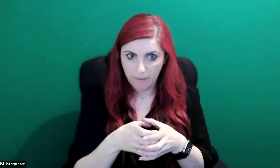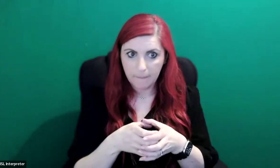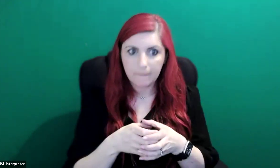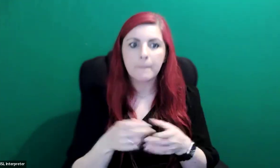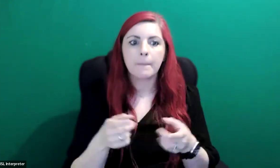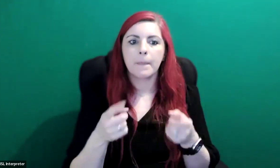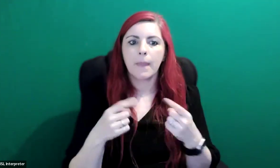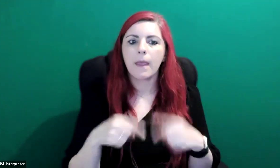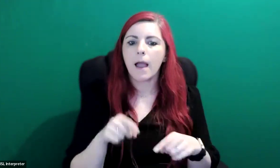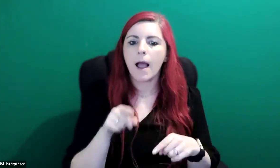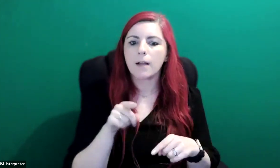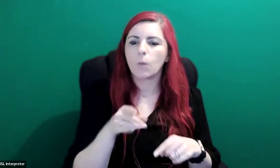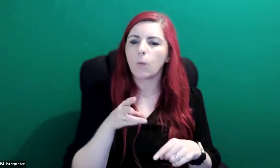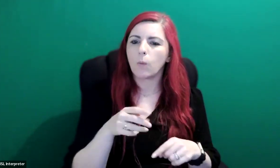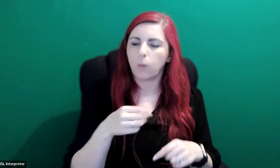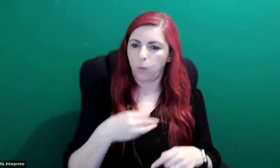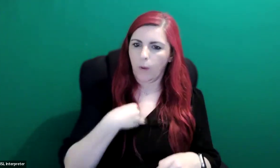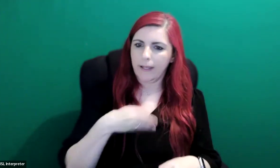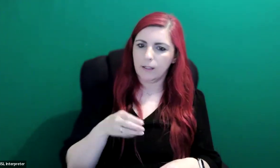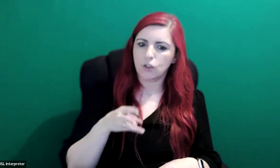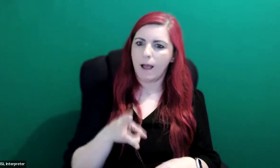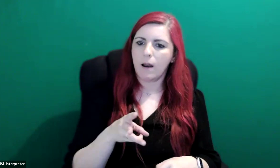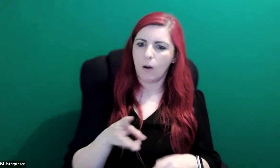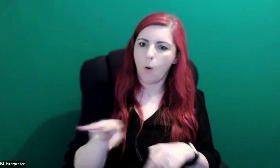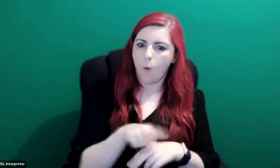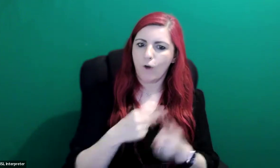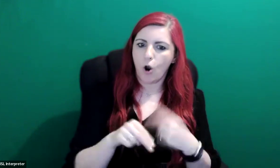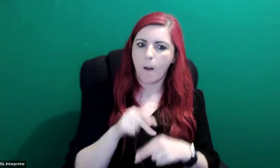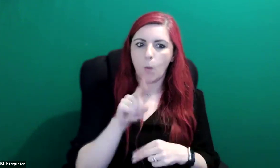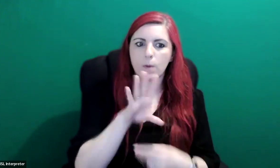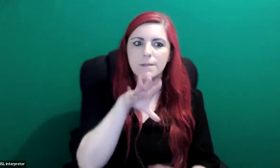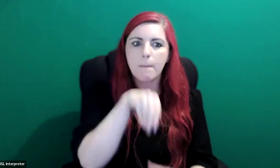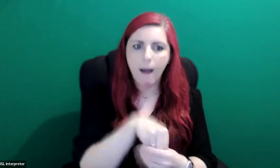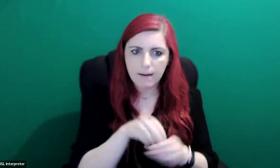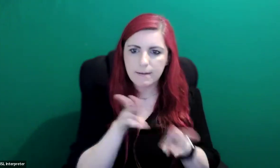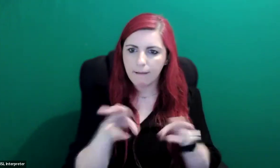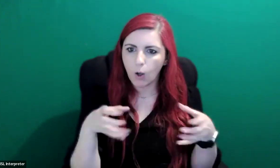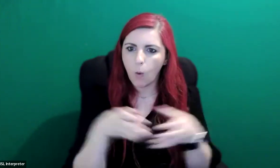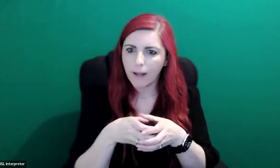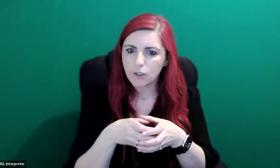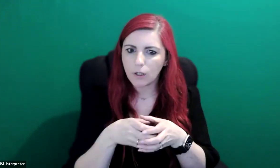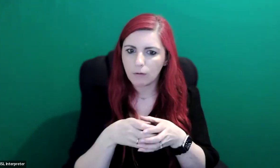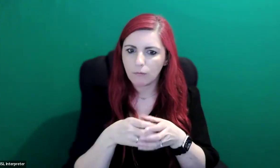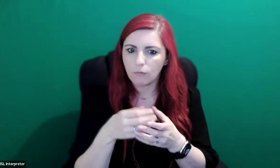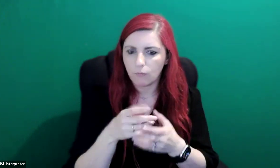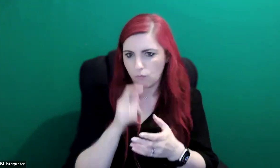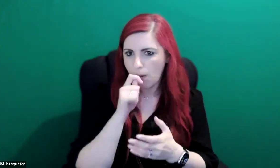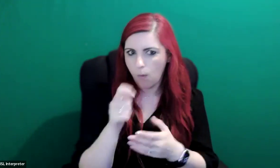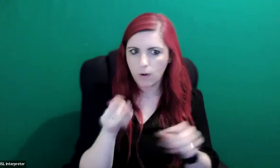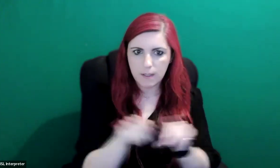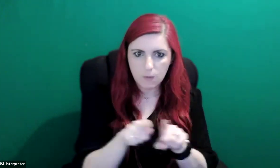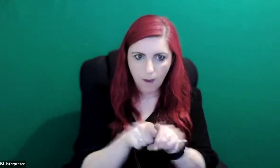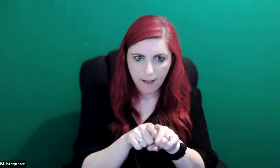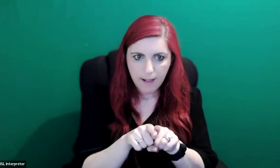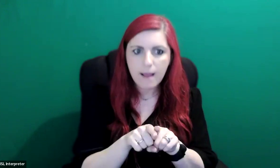And We Shall Overcome was also part of the coalition reports. And as you can see from the UN webpage, We Shall Overcome